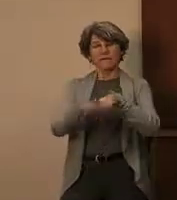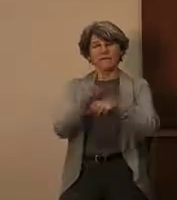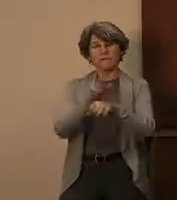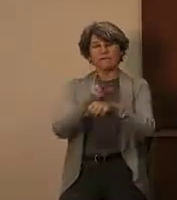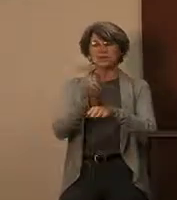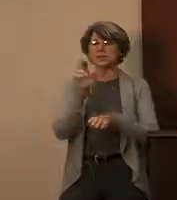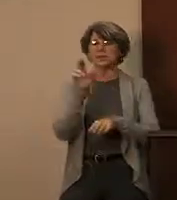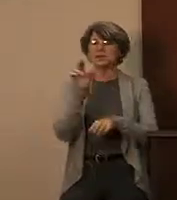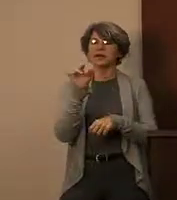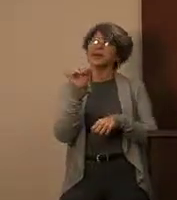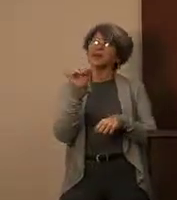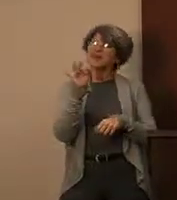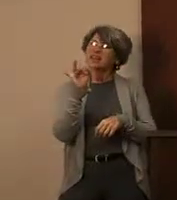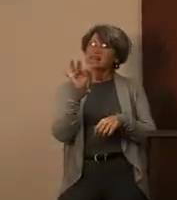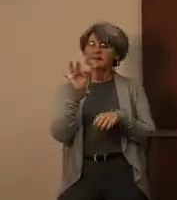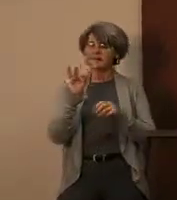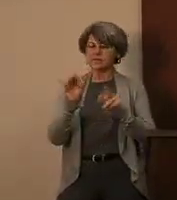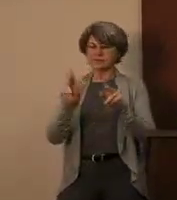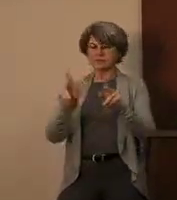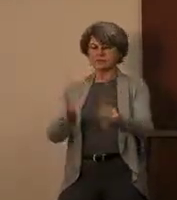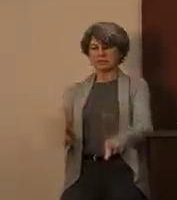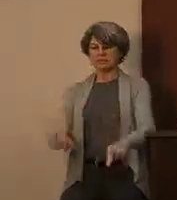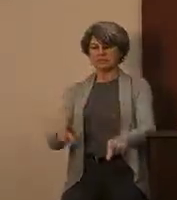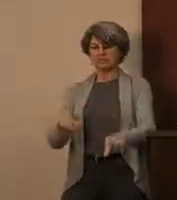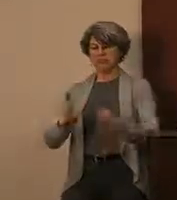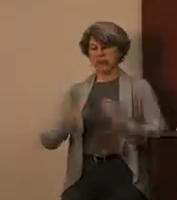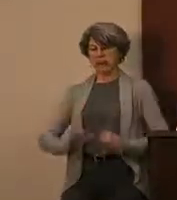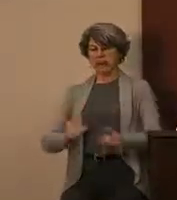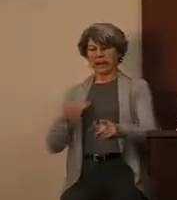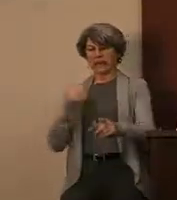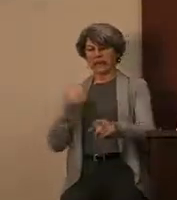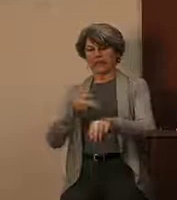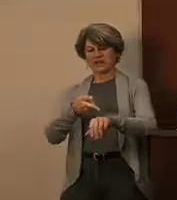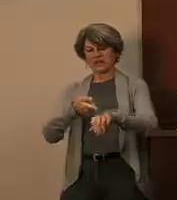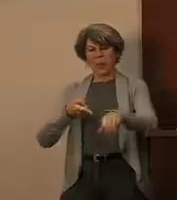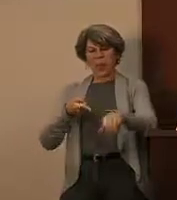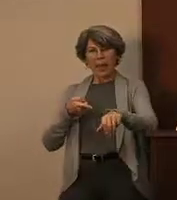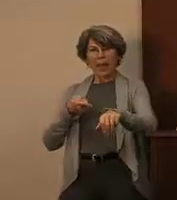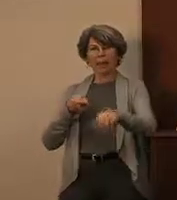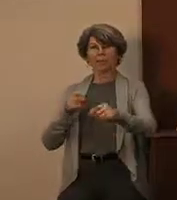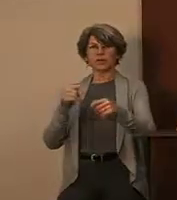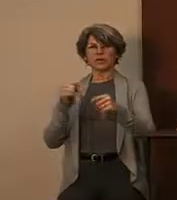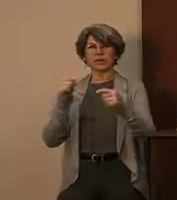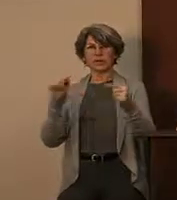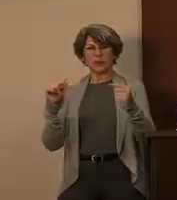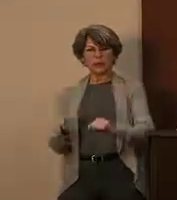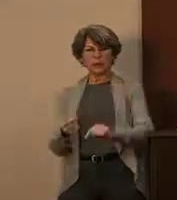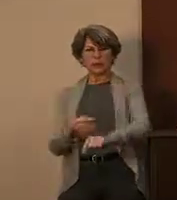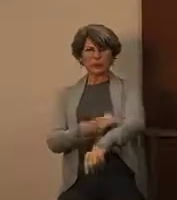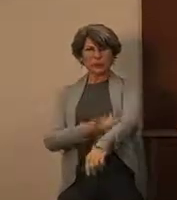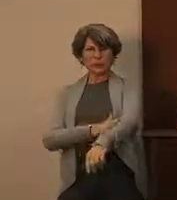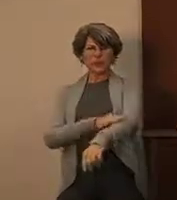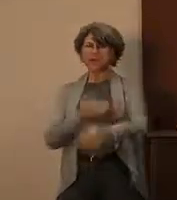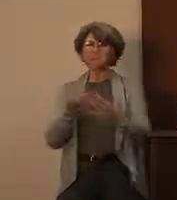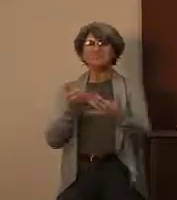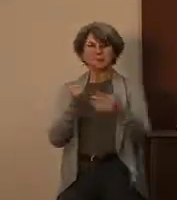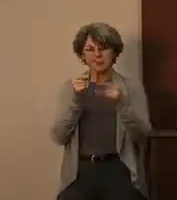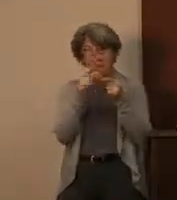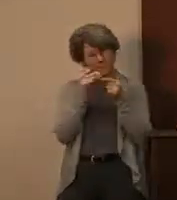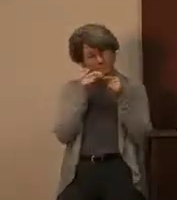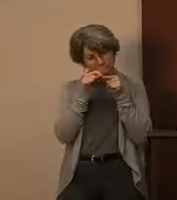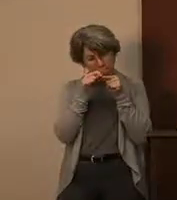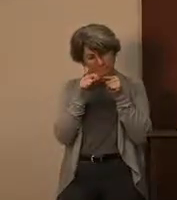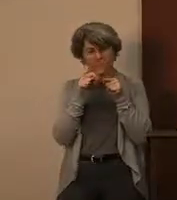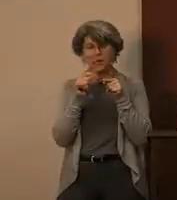anybody that you come in contact with that has a scrape, that has a wound. Even a little nick where there has